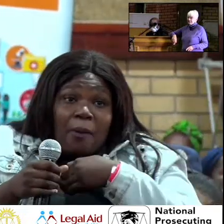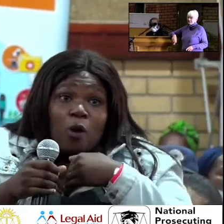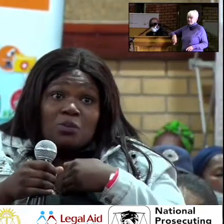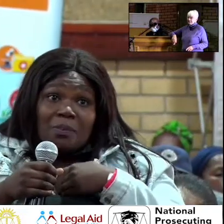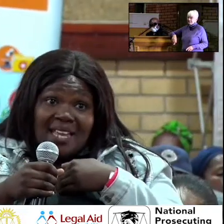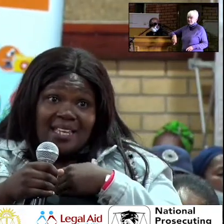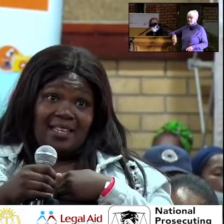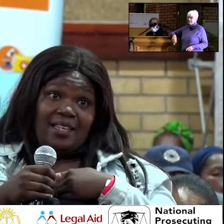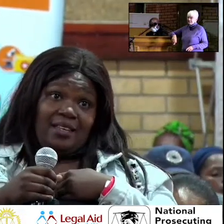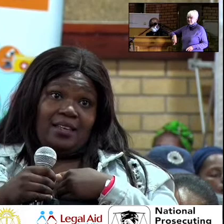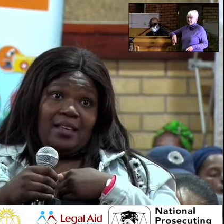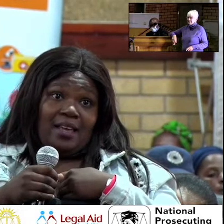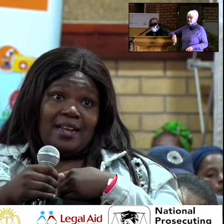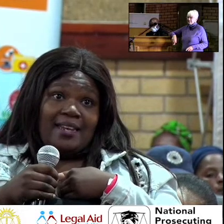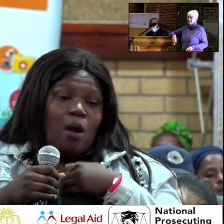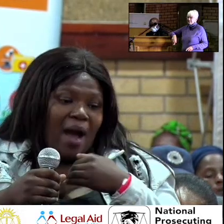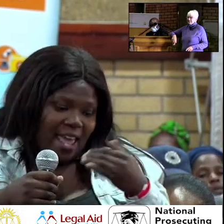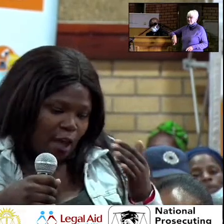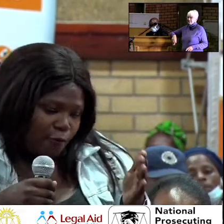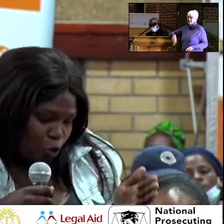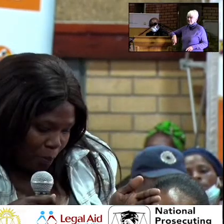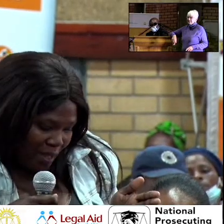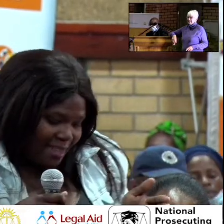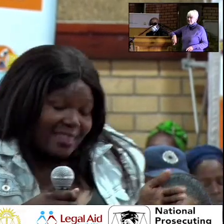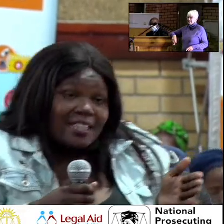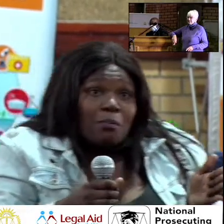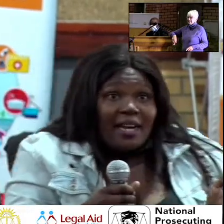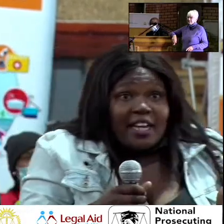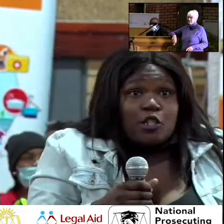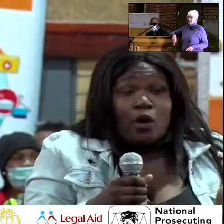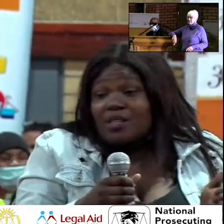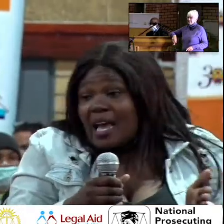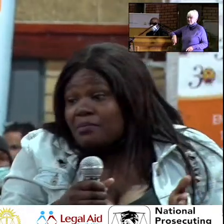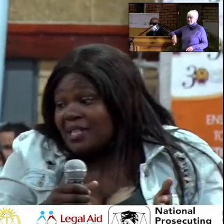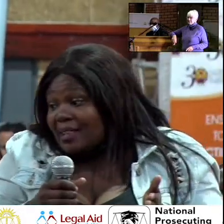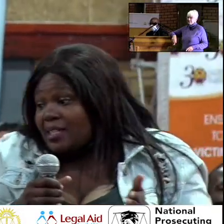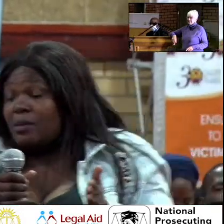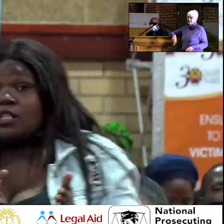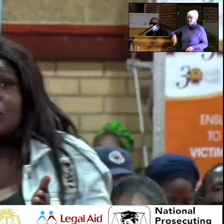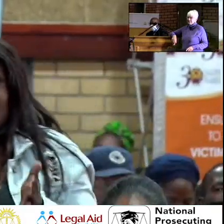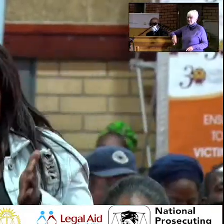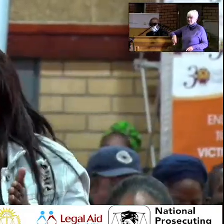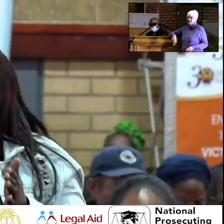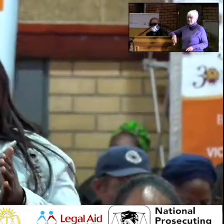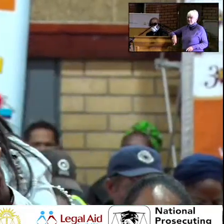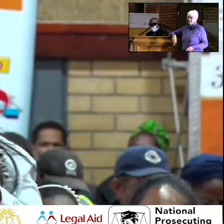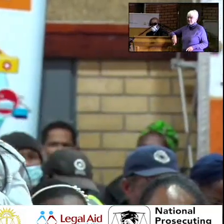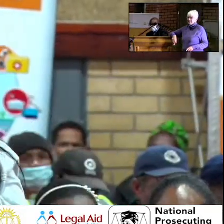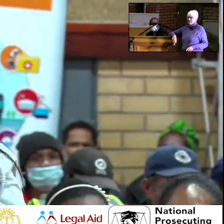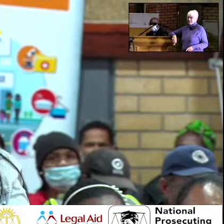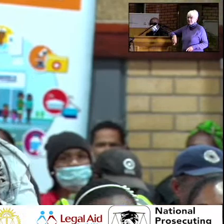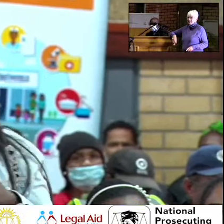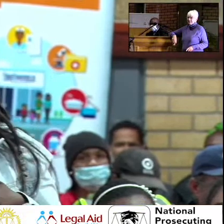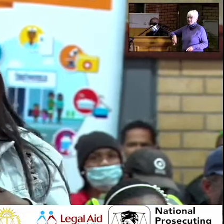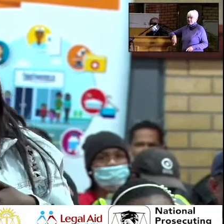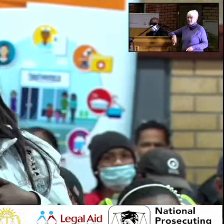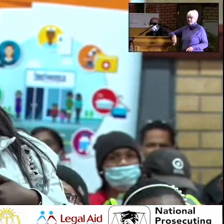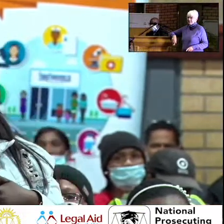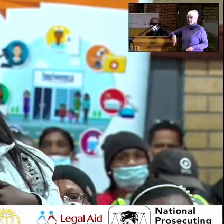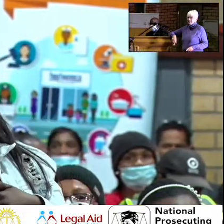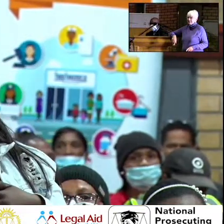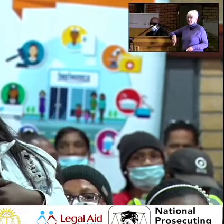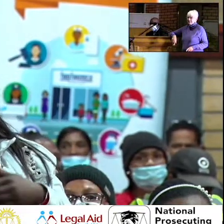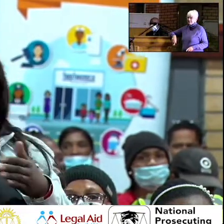What about me? Now I have to be in that marriage because I'm scared this man is going to lose this career, and at the moment I'm not